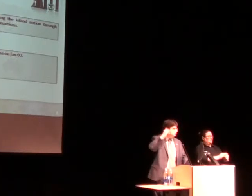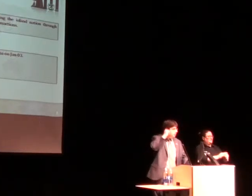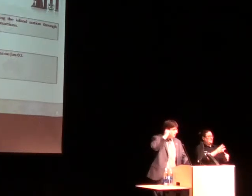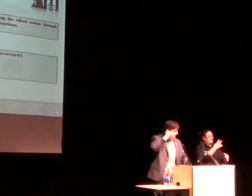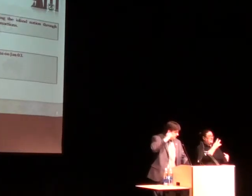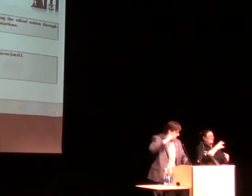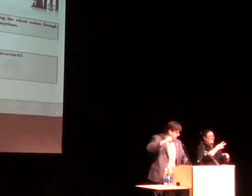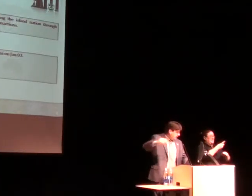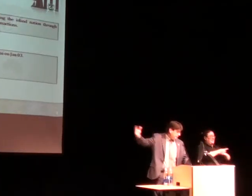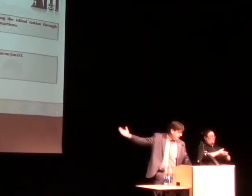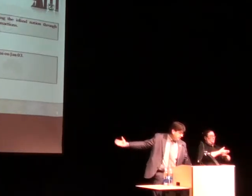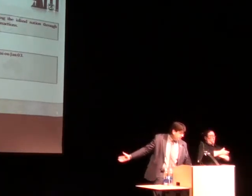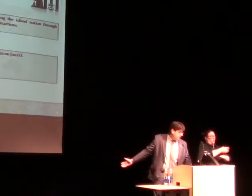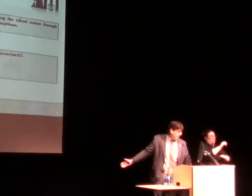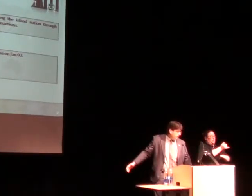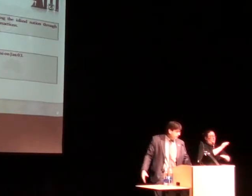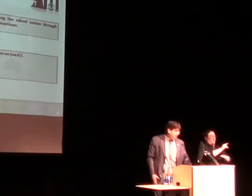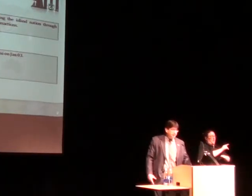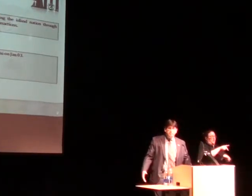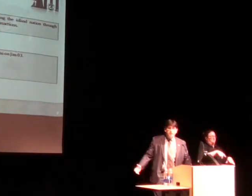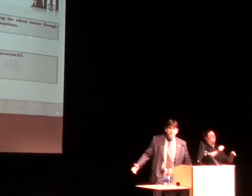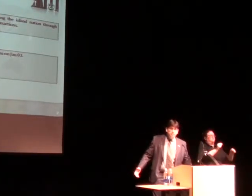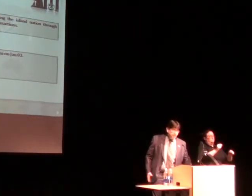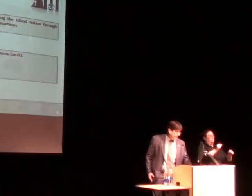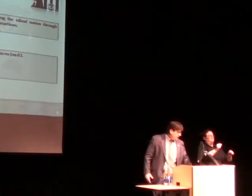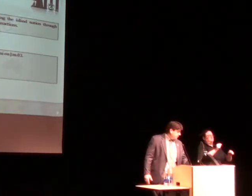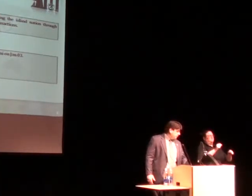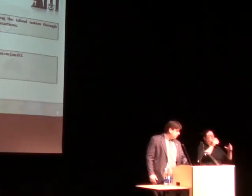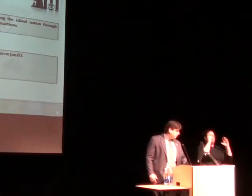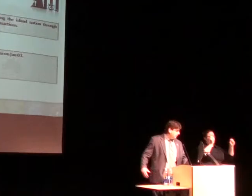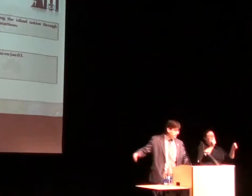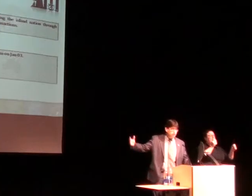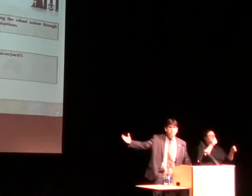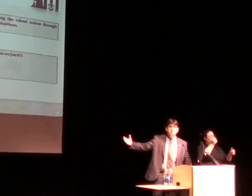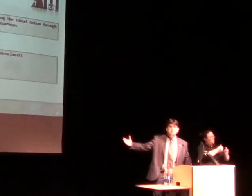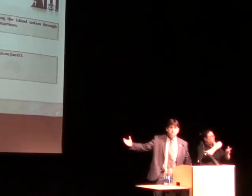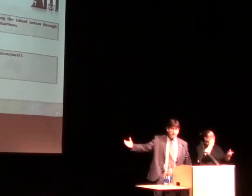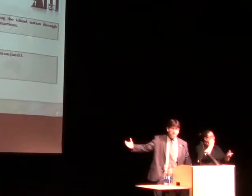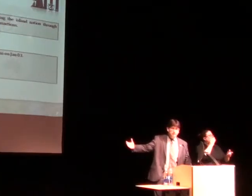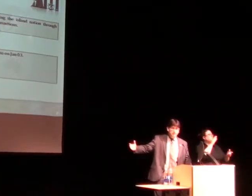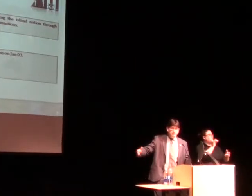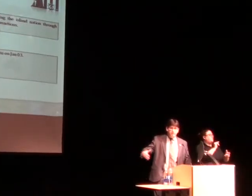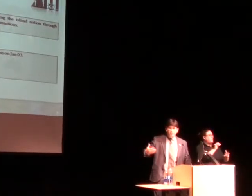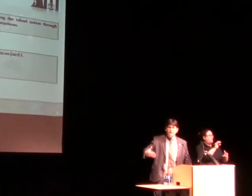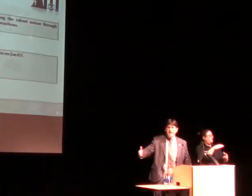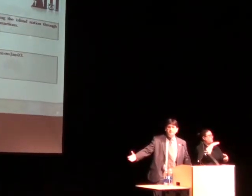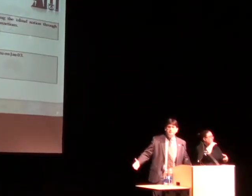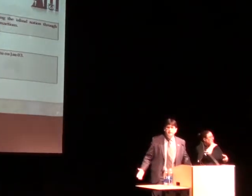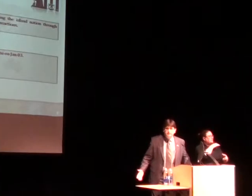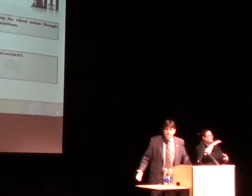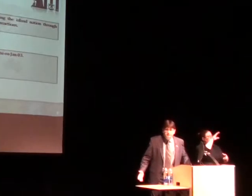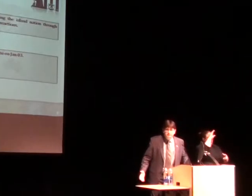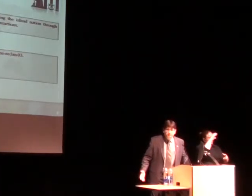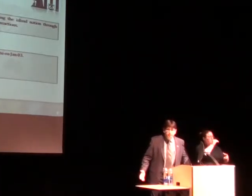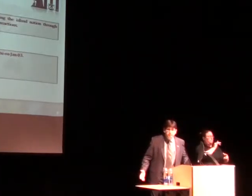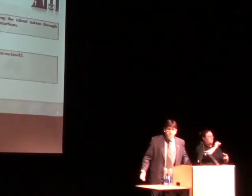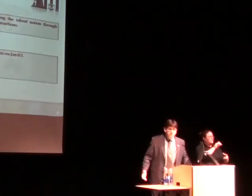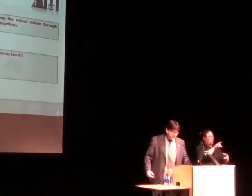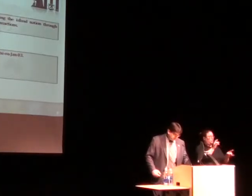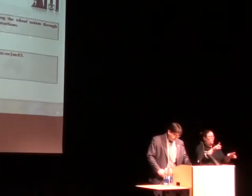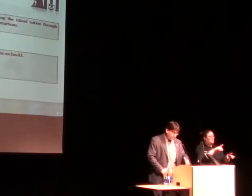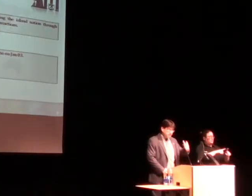Kennedy took office. Everybody knows about the Bay of Pigs invasion. Everybody knows about the Cuban Missile Crisis. But what after that? You